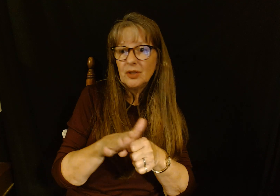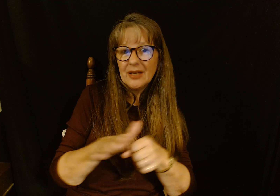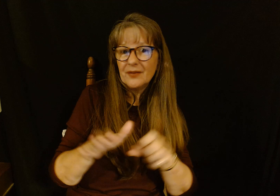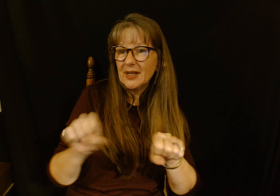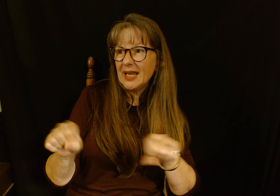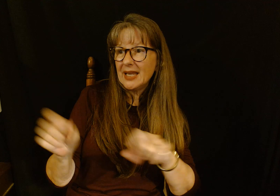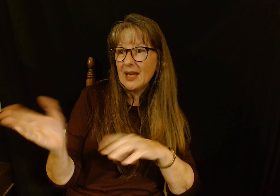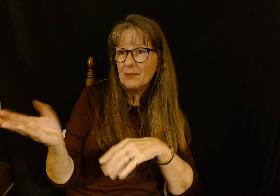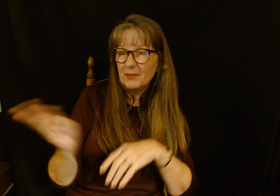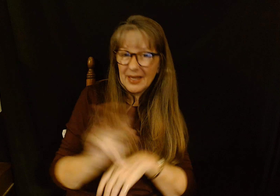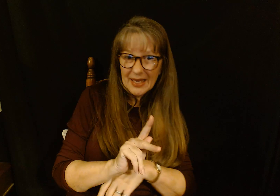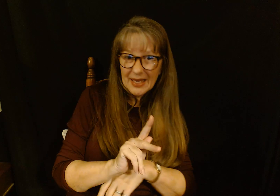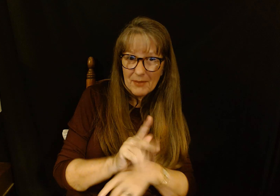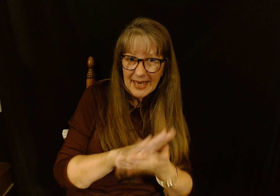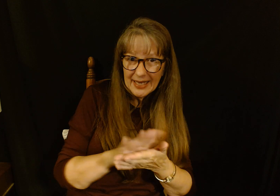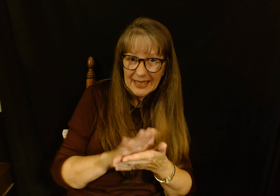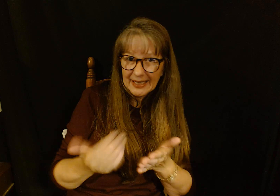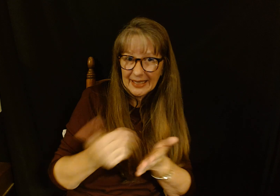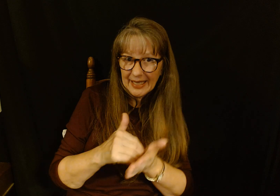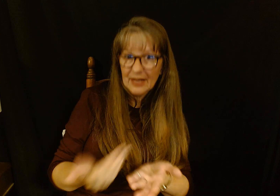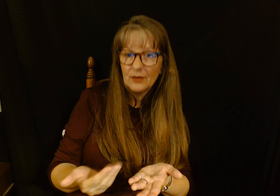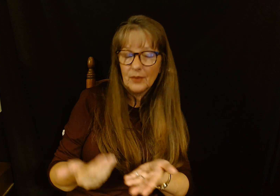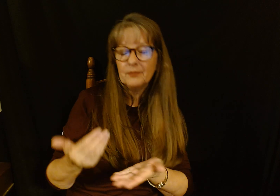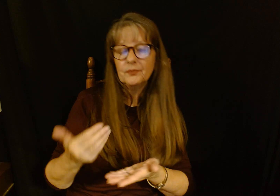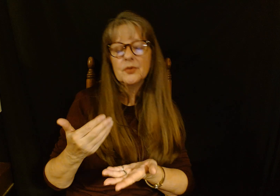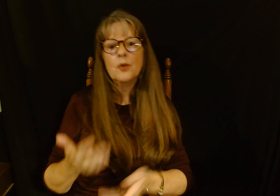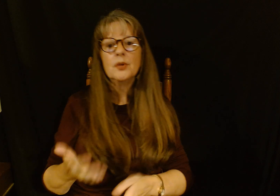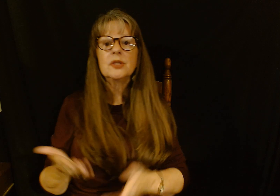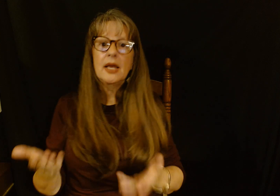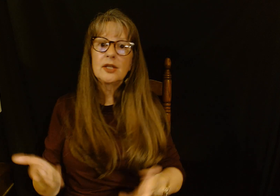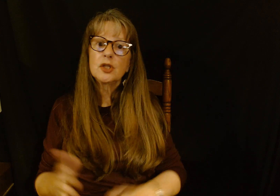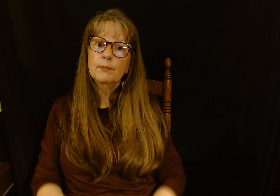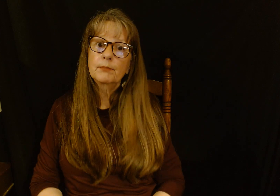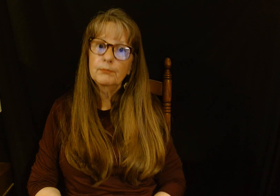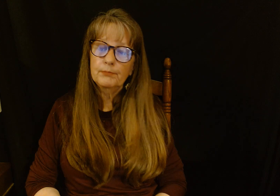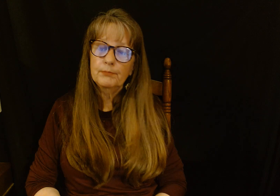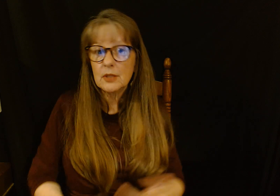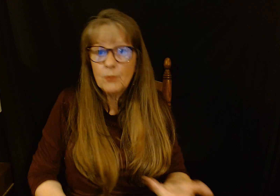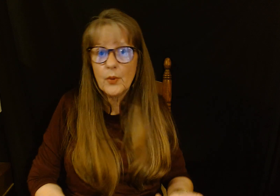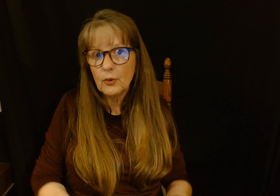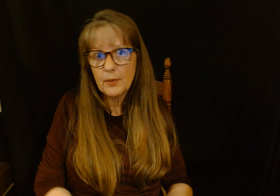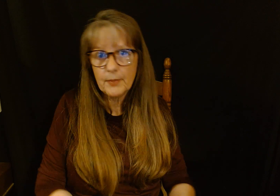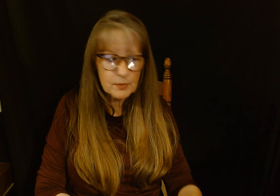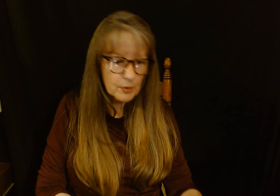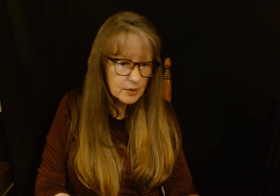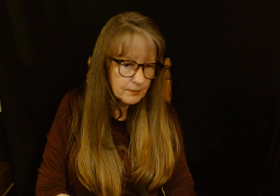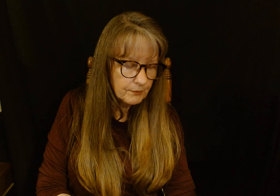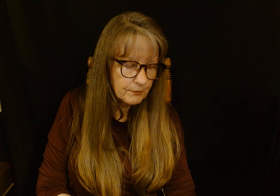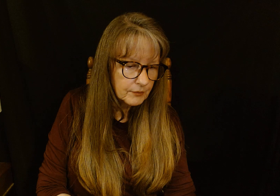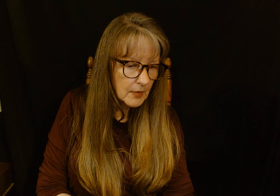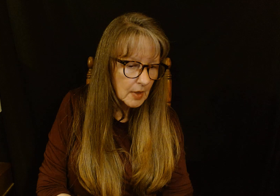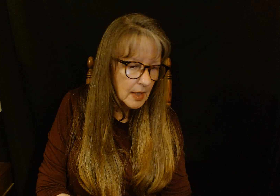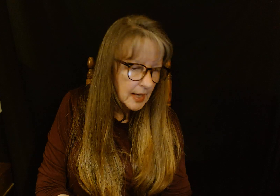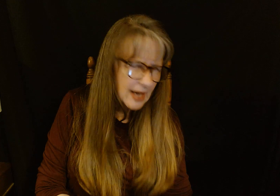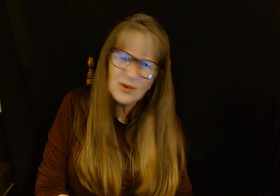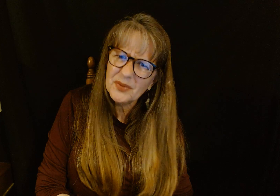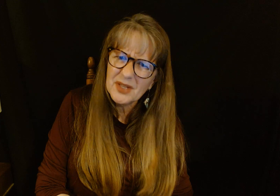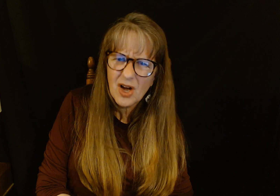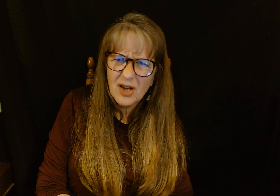enough. Can they come back and clean it again, right? So that's the bus boy or the bus person. I don't know what they call it